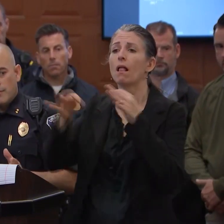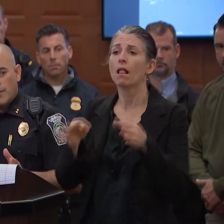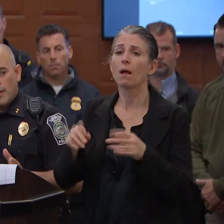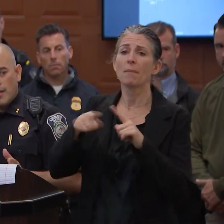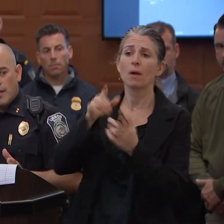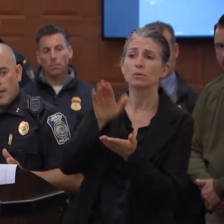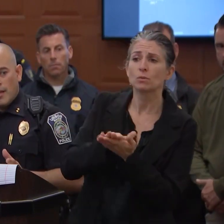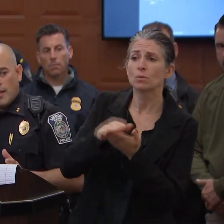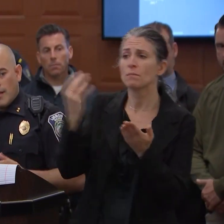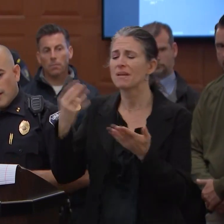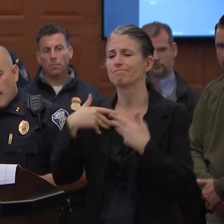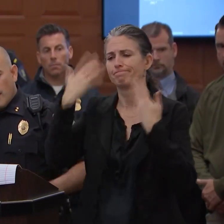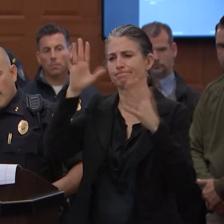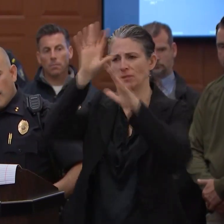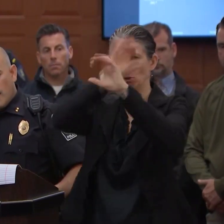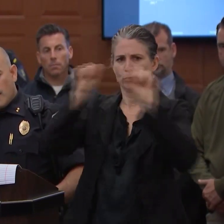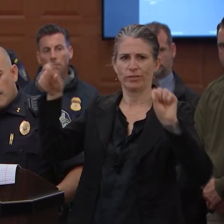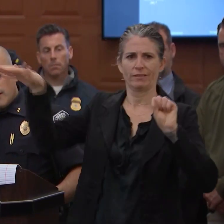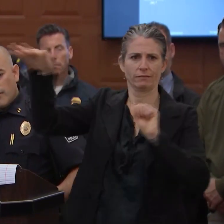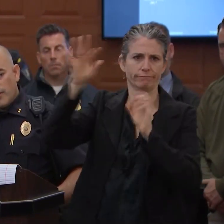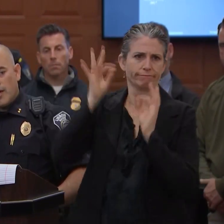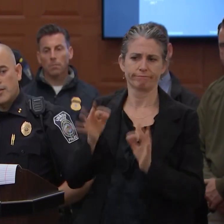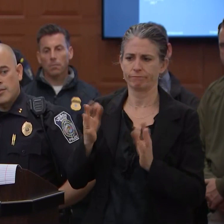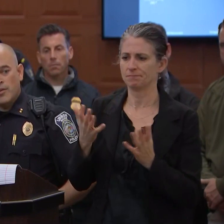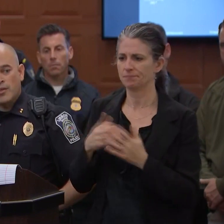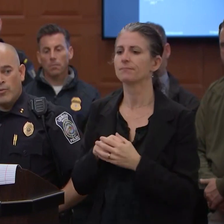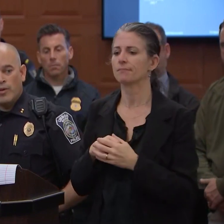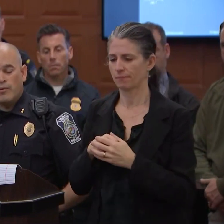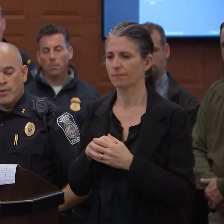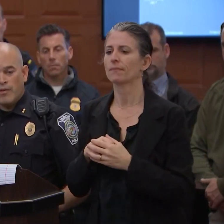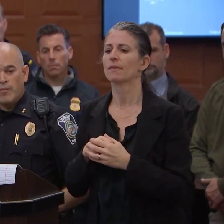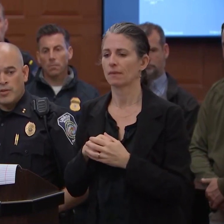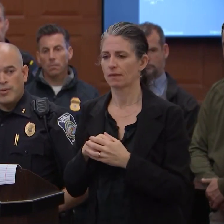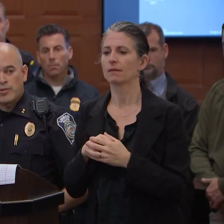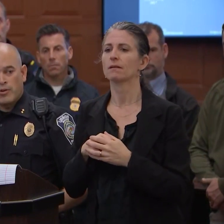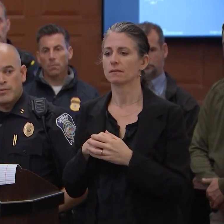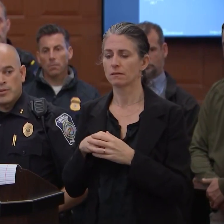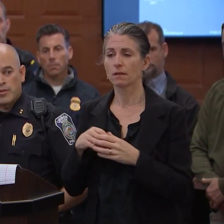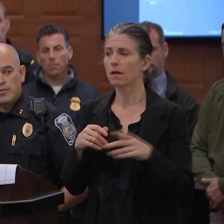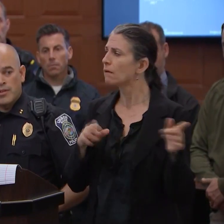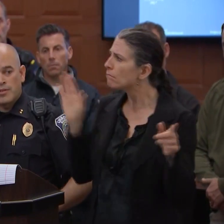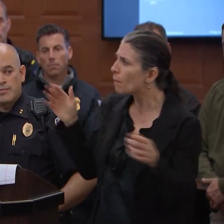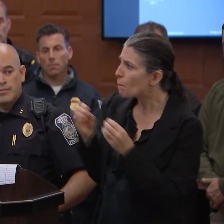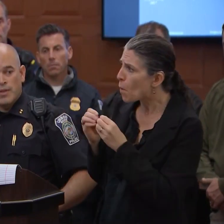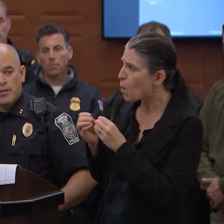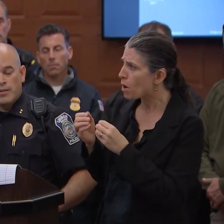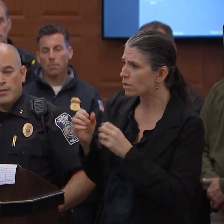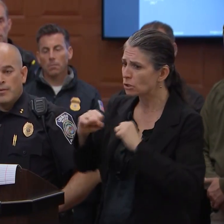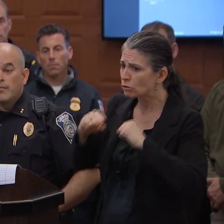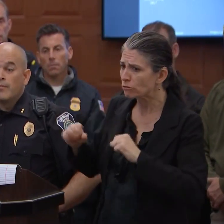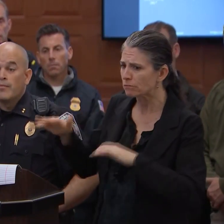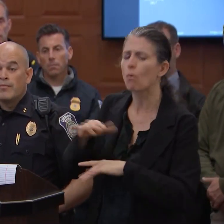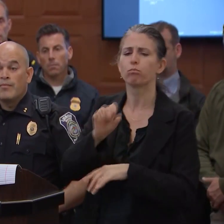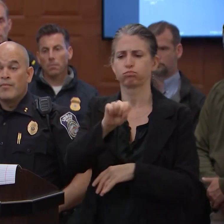question was, is there going to be a heightened security presence? Yes, yeah, we have multiple extra officers on, yes.